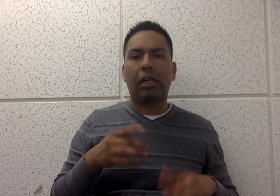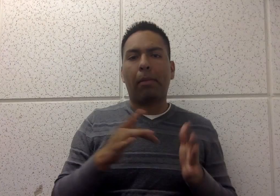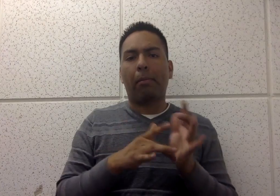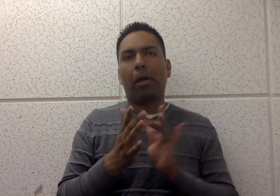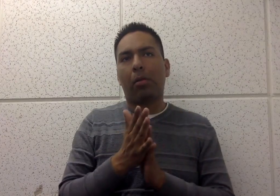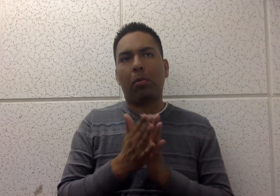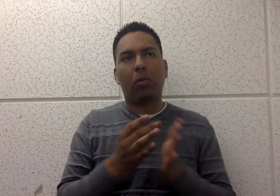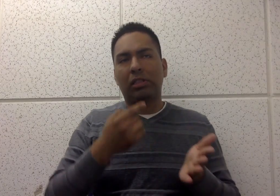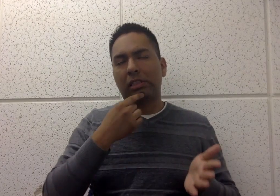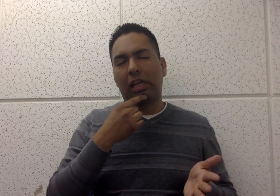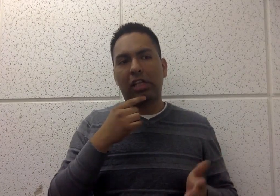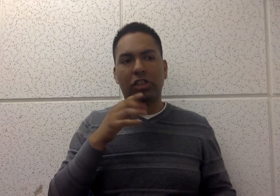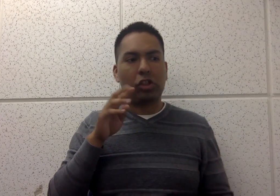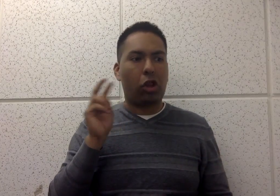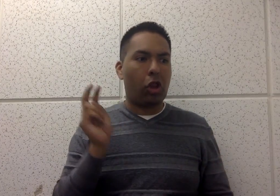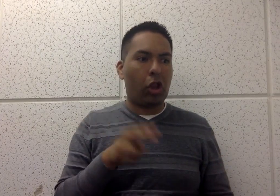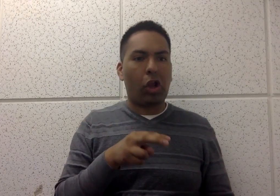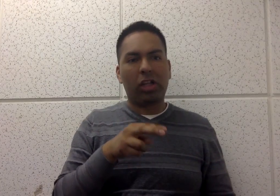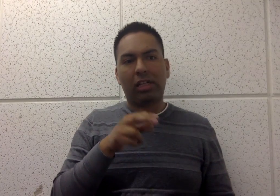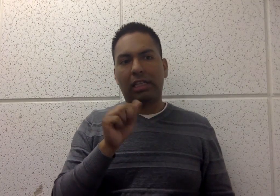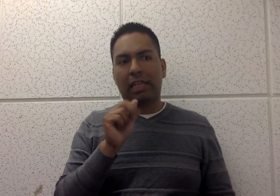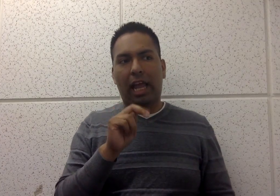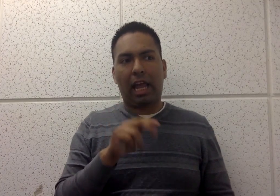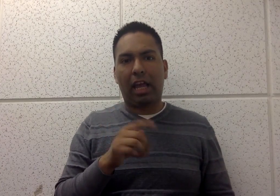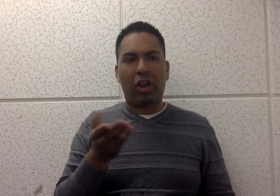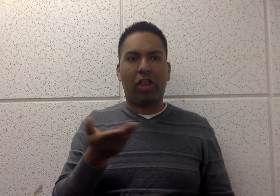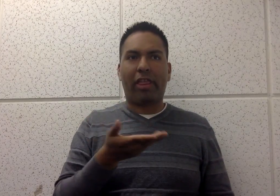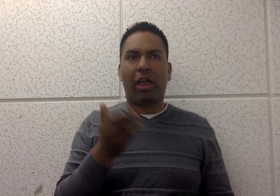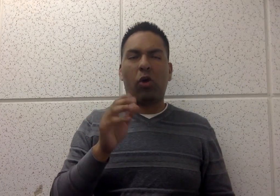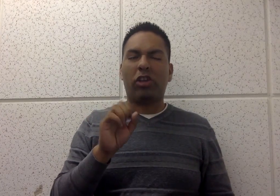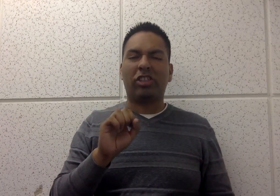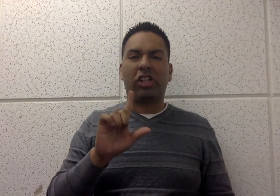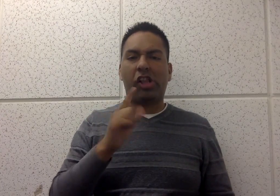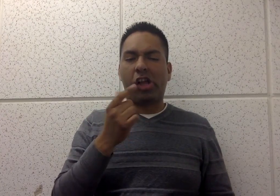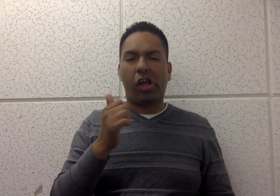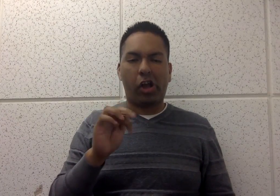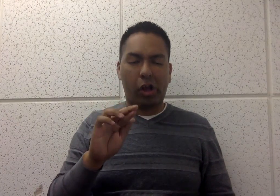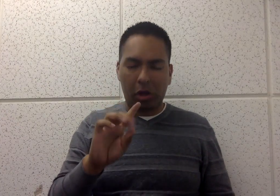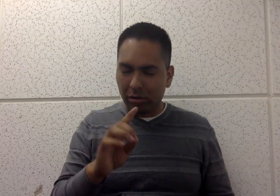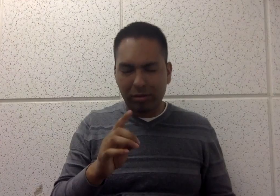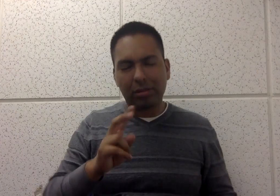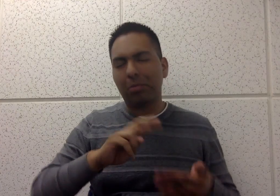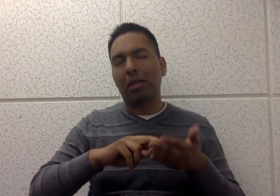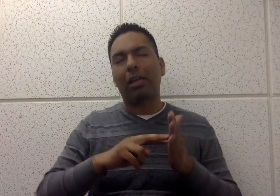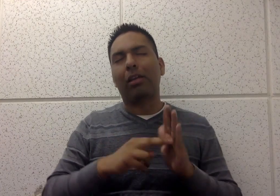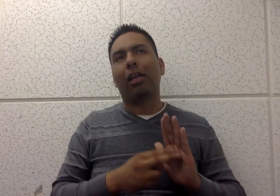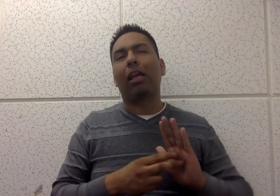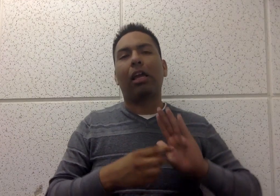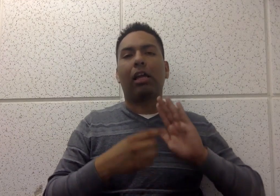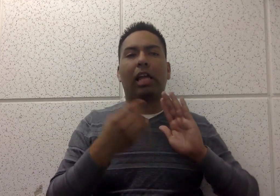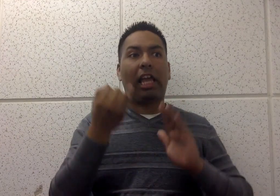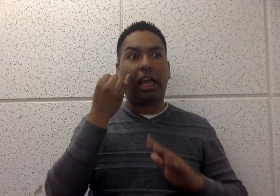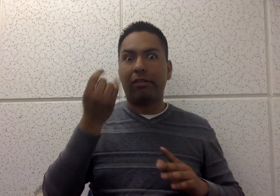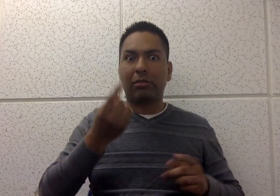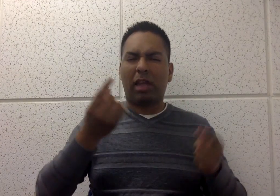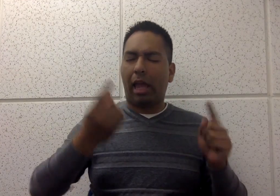in fact, you could think of those ants as reserves. That is to say, if something happened, and I've never seen anything like this happen, but I've only been